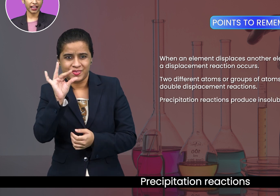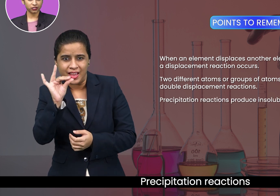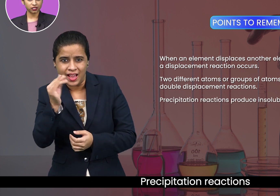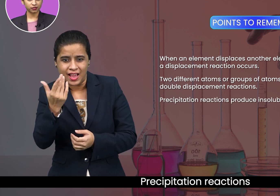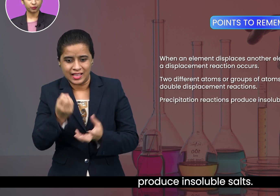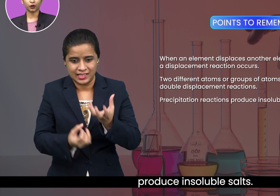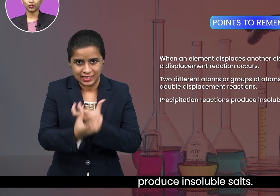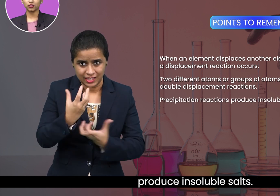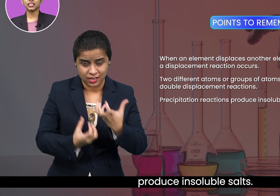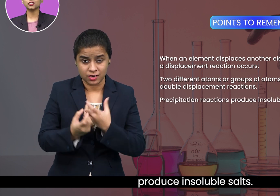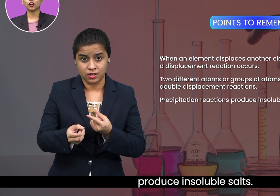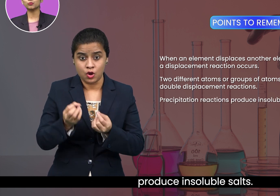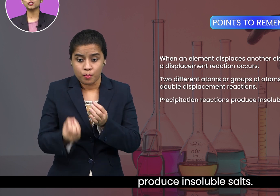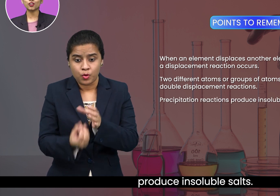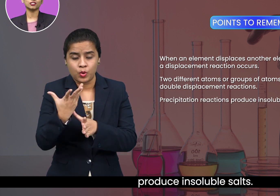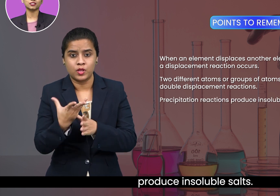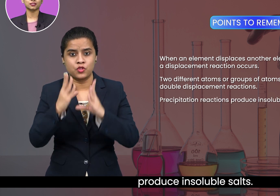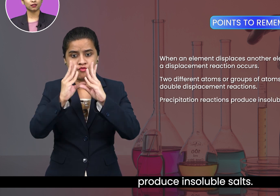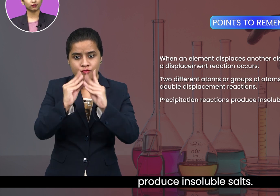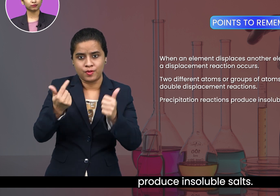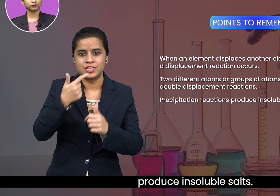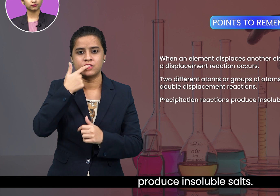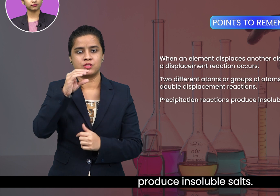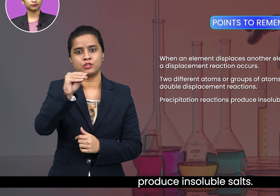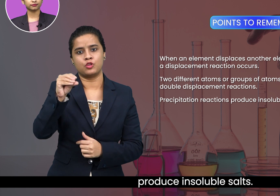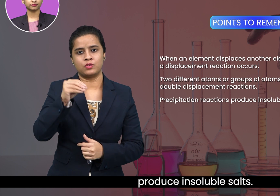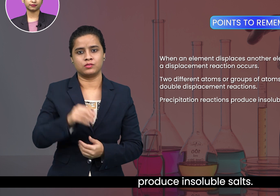Precipitation reactions produce insoluble salts.